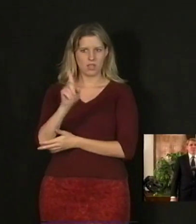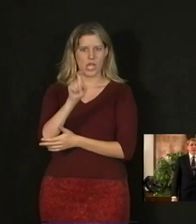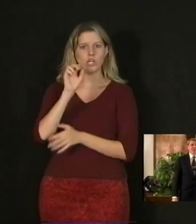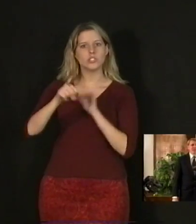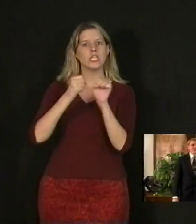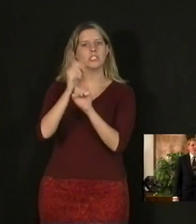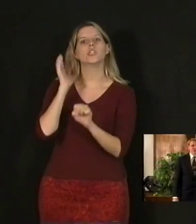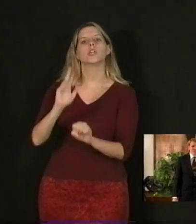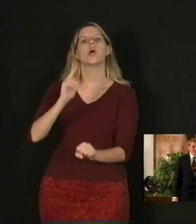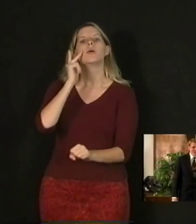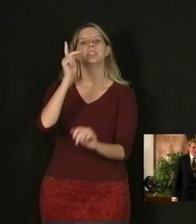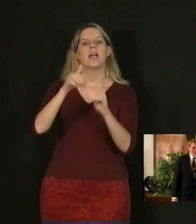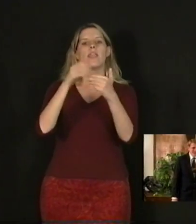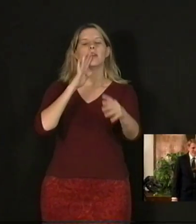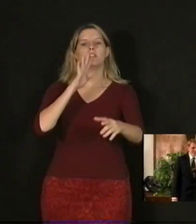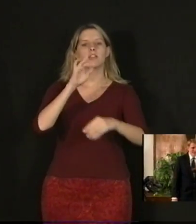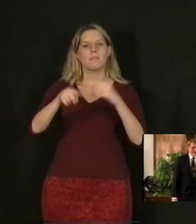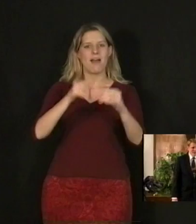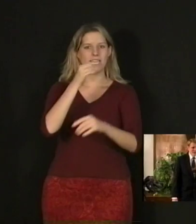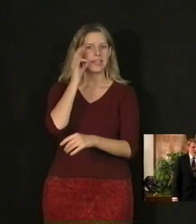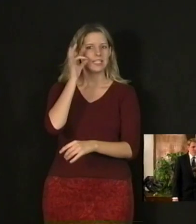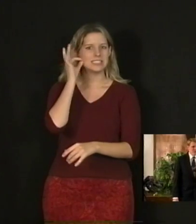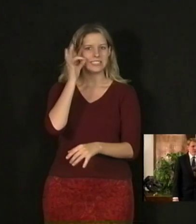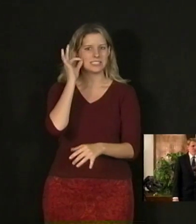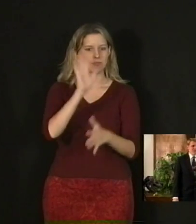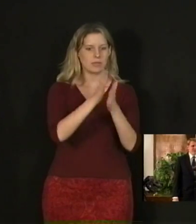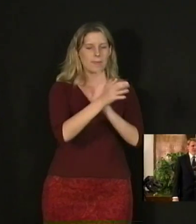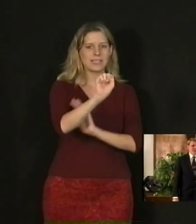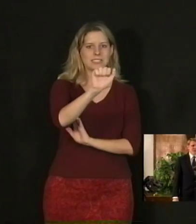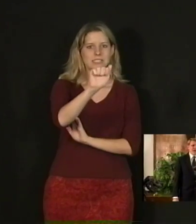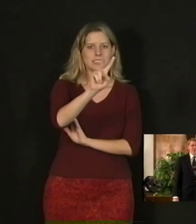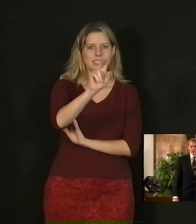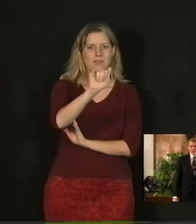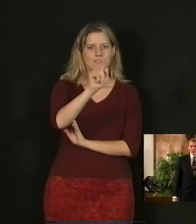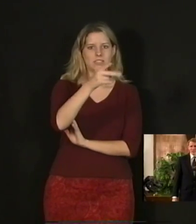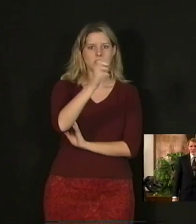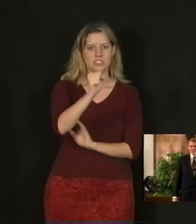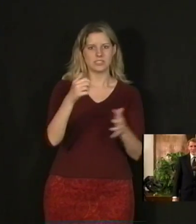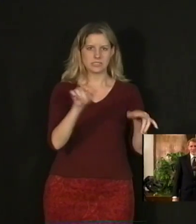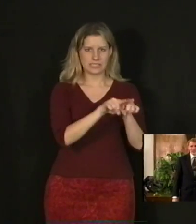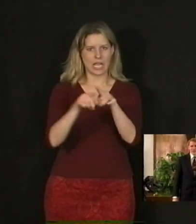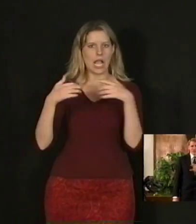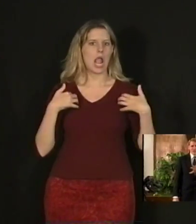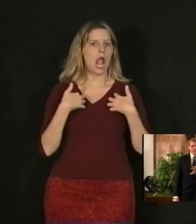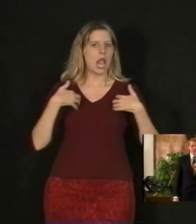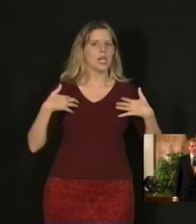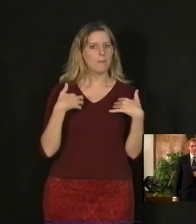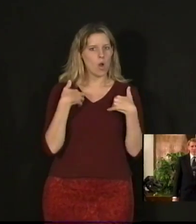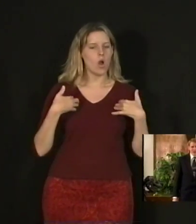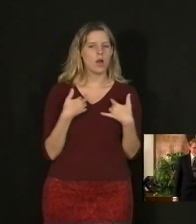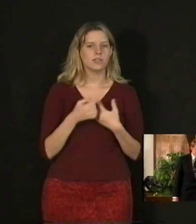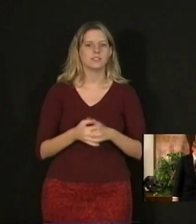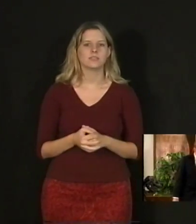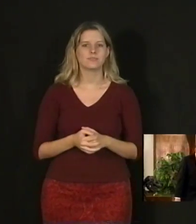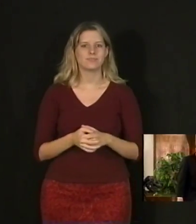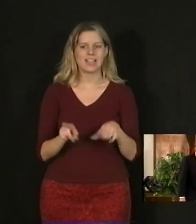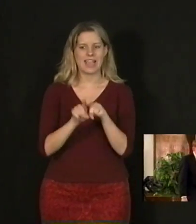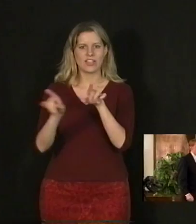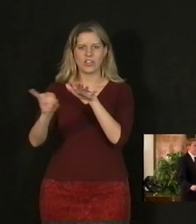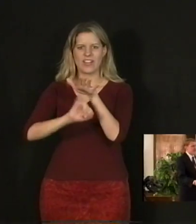the Indians as being savages. They always referred to them as savages, like they're inferior